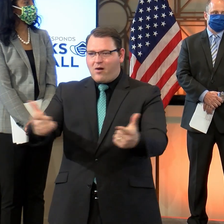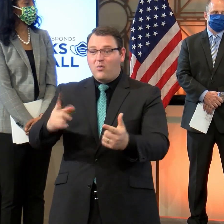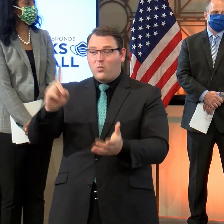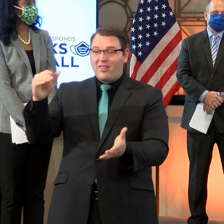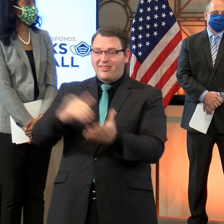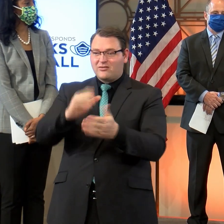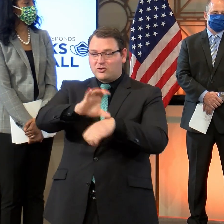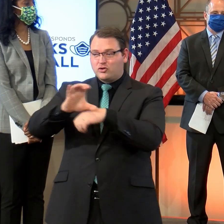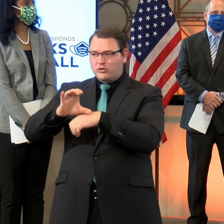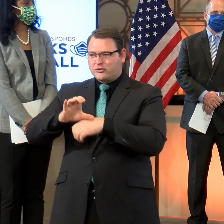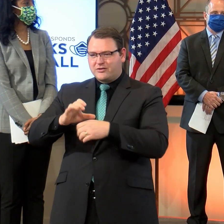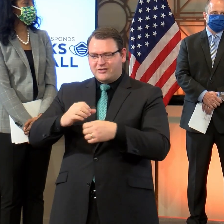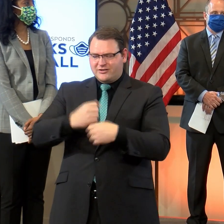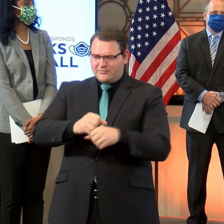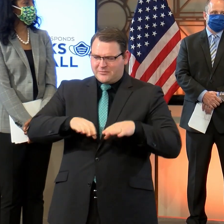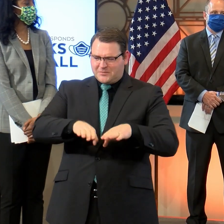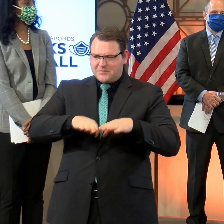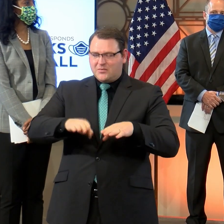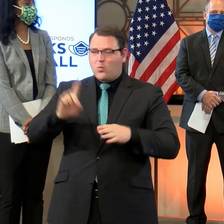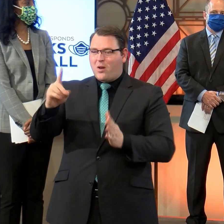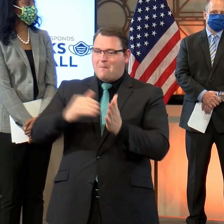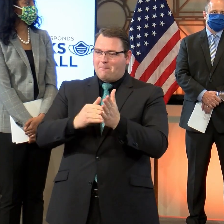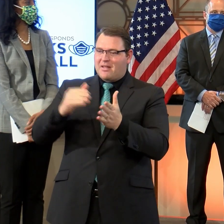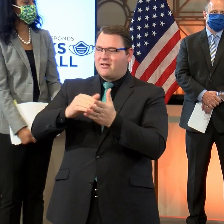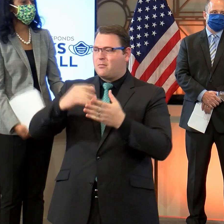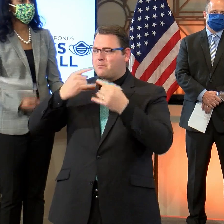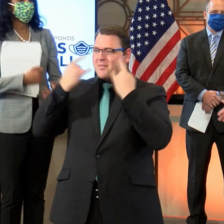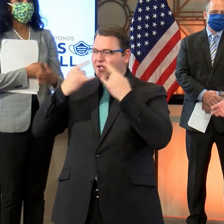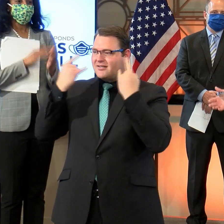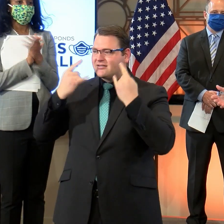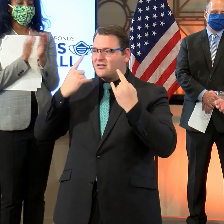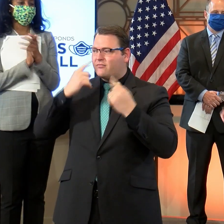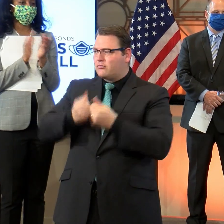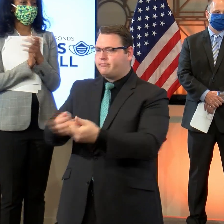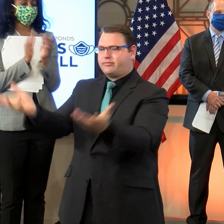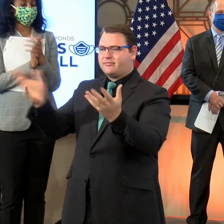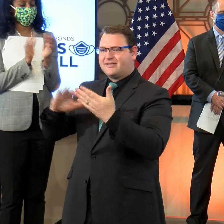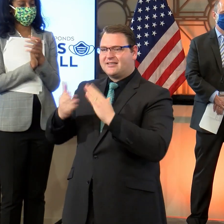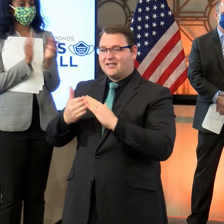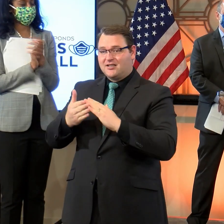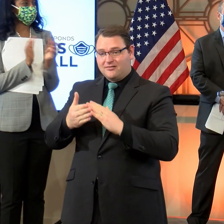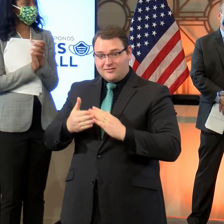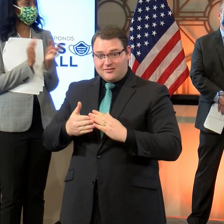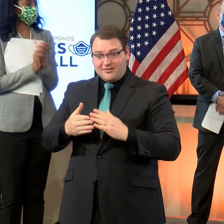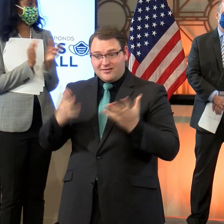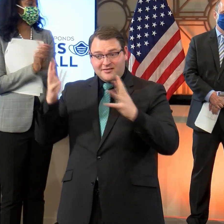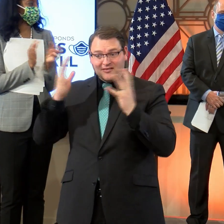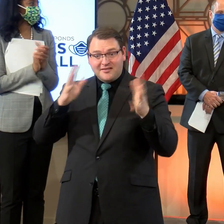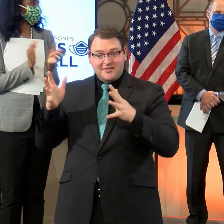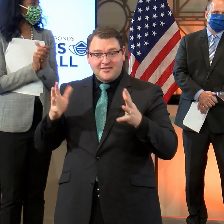give to the city. If it didn't sound like I named your church, yeah, you can clap for that.